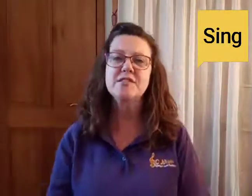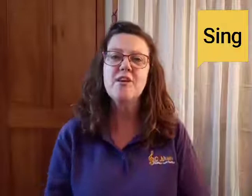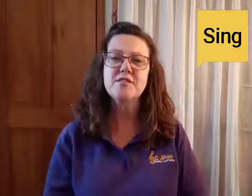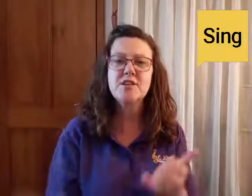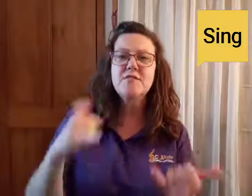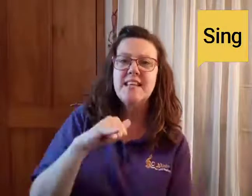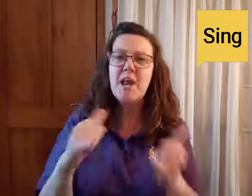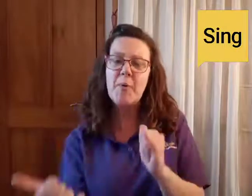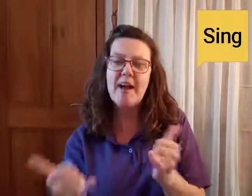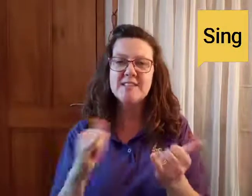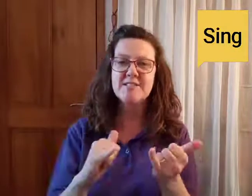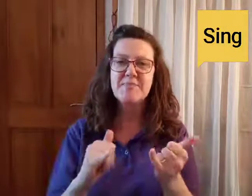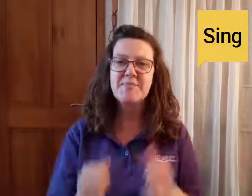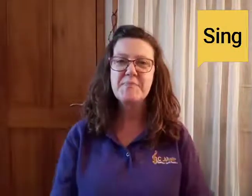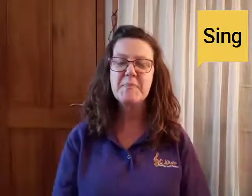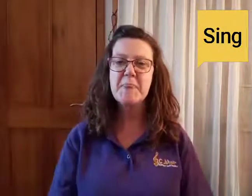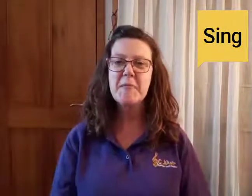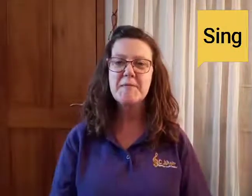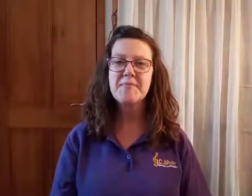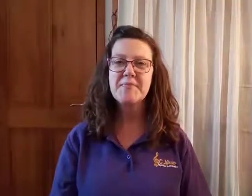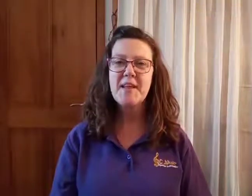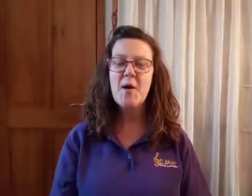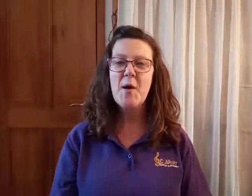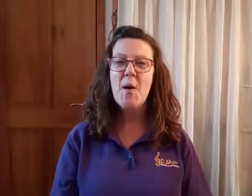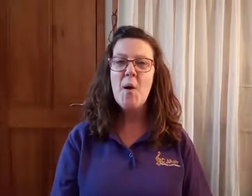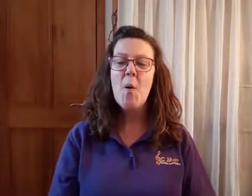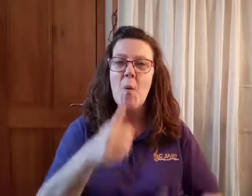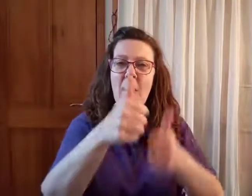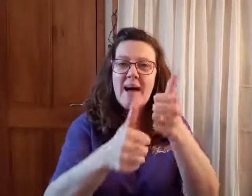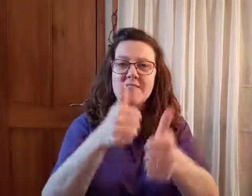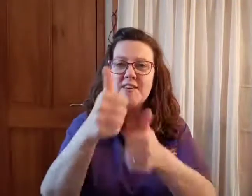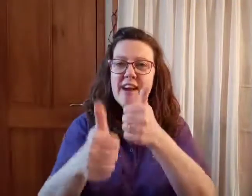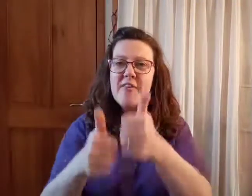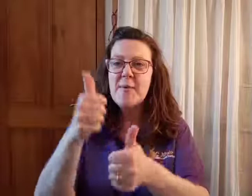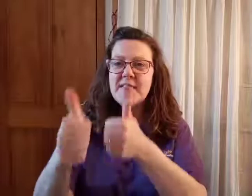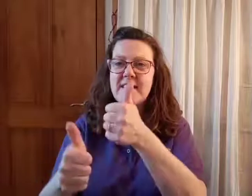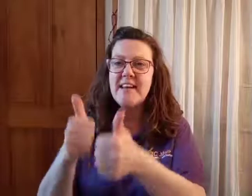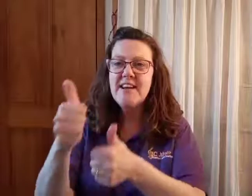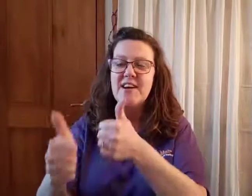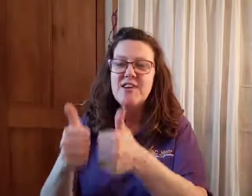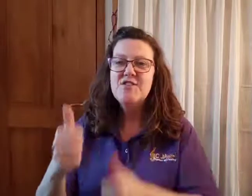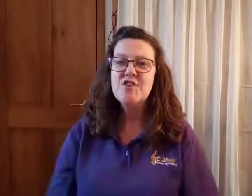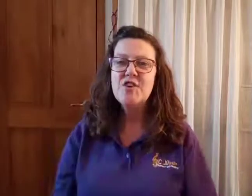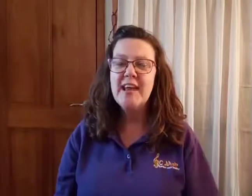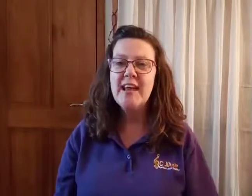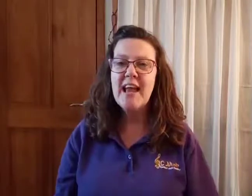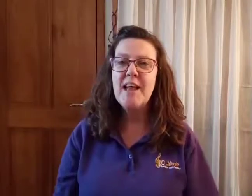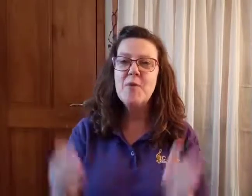song to celebrate. Well done everybody. joining in with